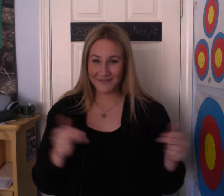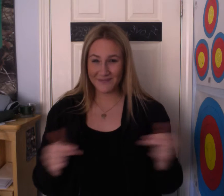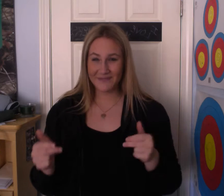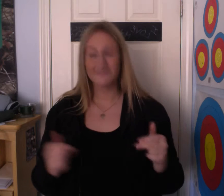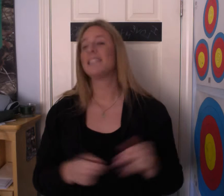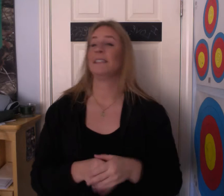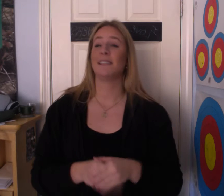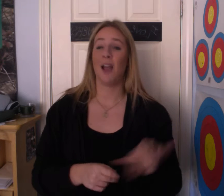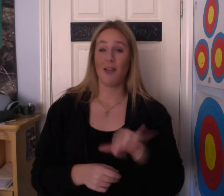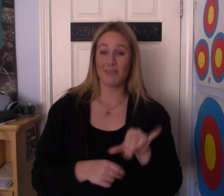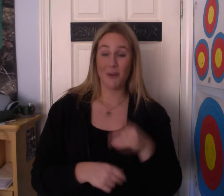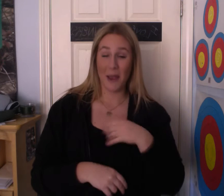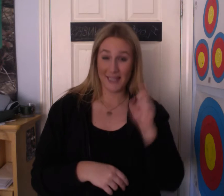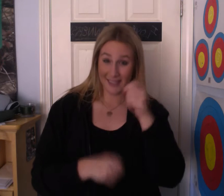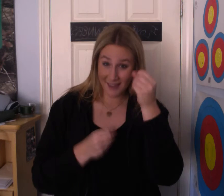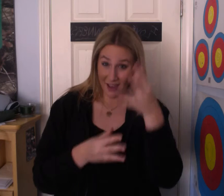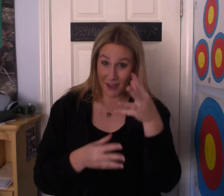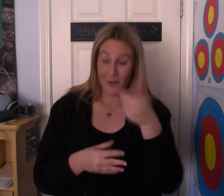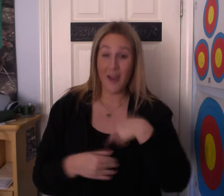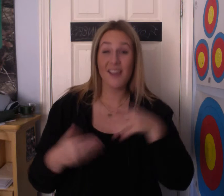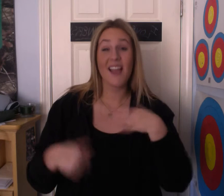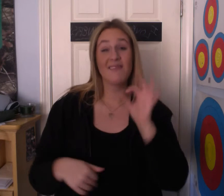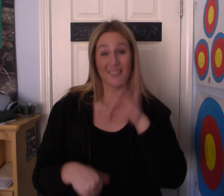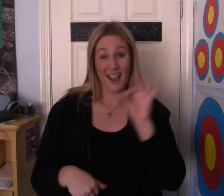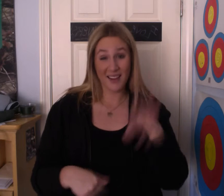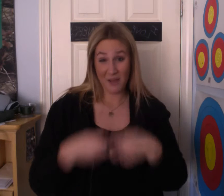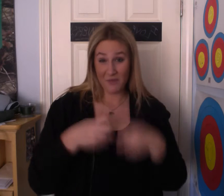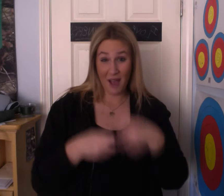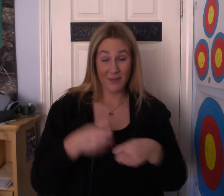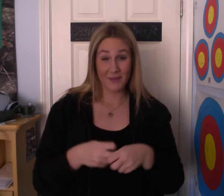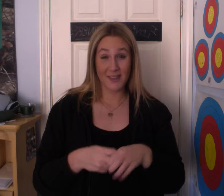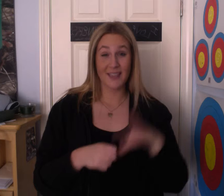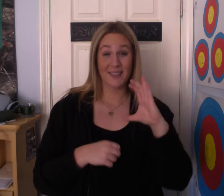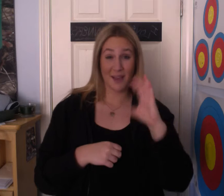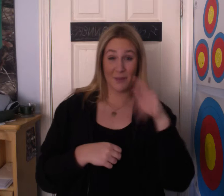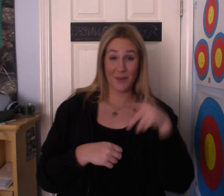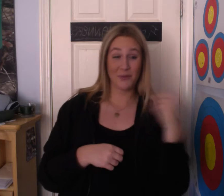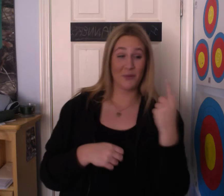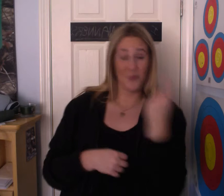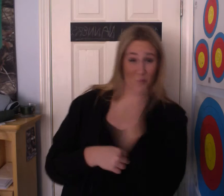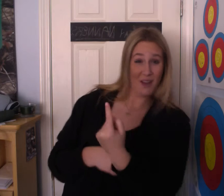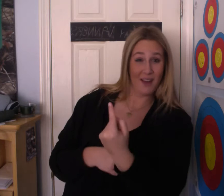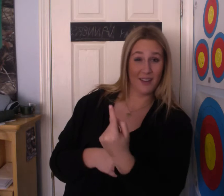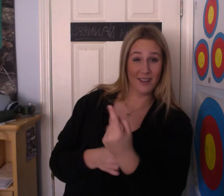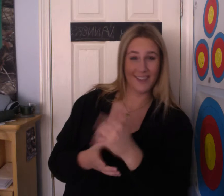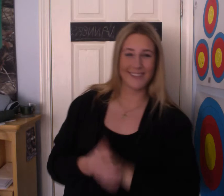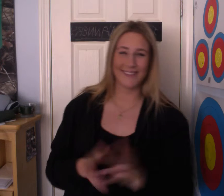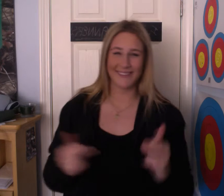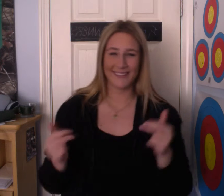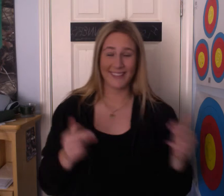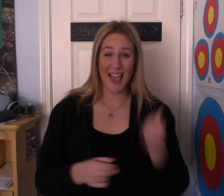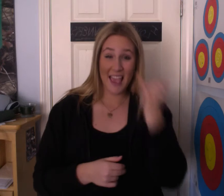Also, I gotta tell you, I got 99 problems and palsy is just one. If there was